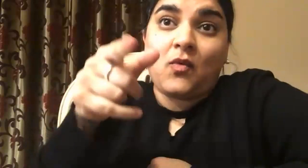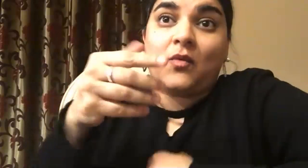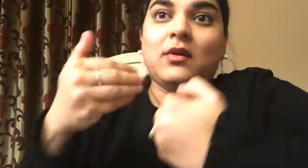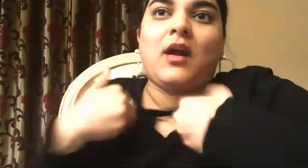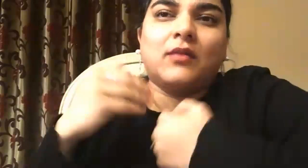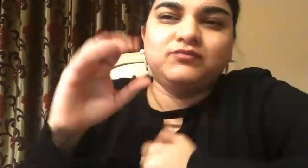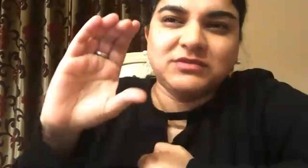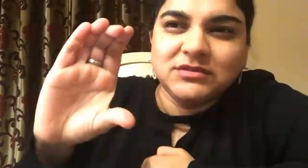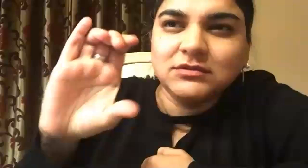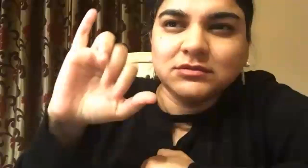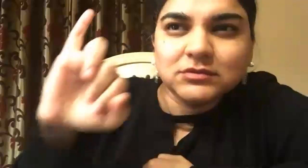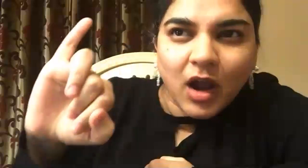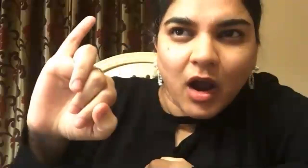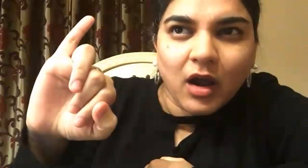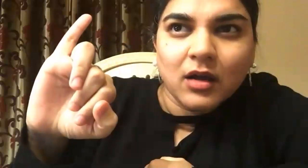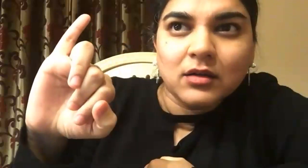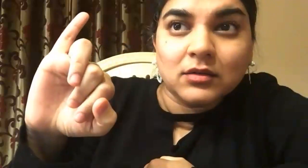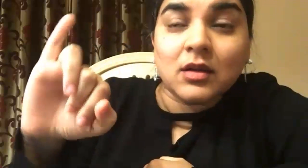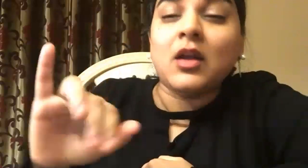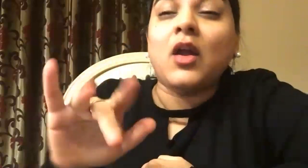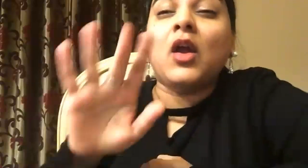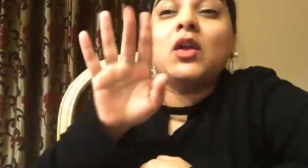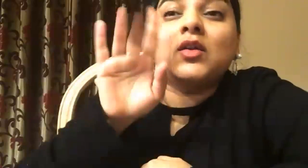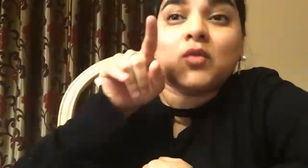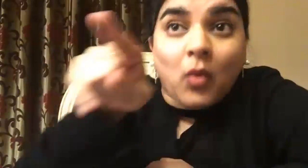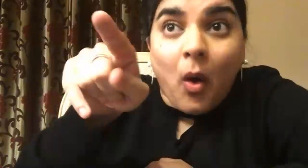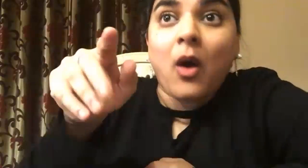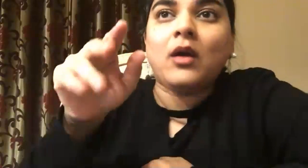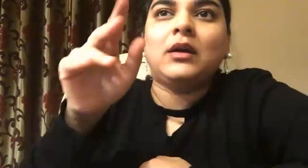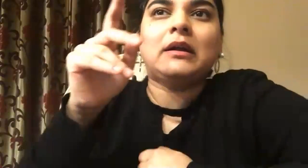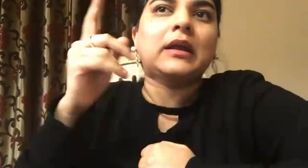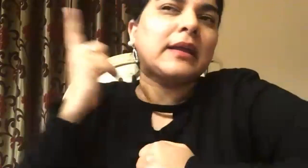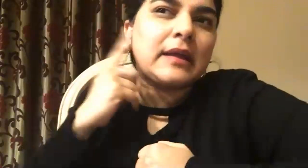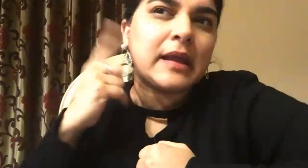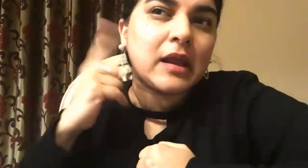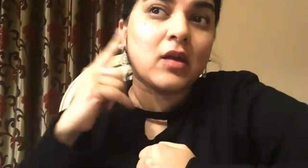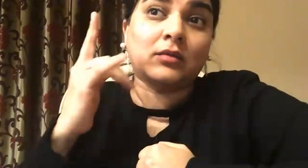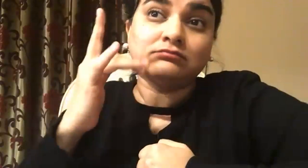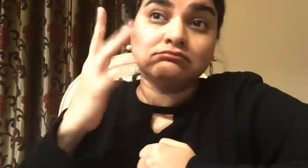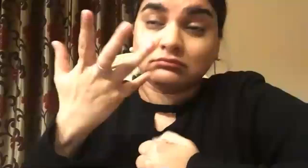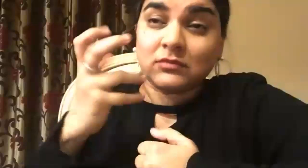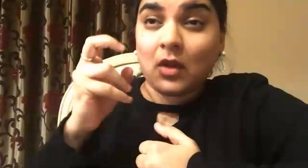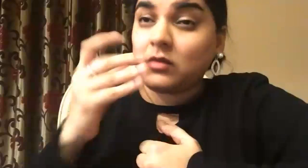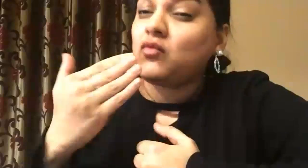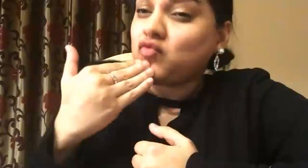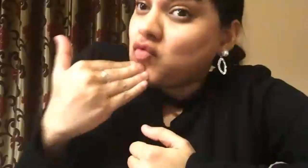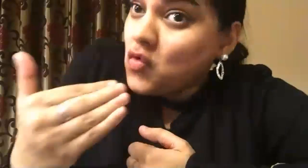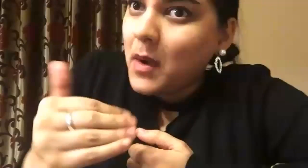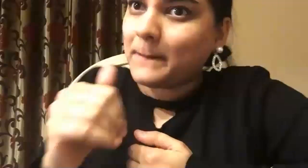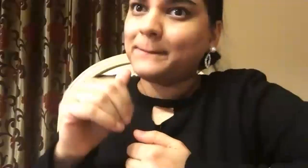So your question, I do actually have a cochlear implant. So the question about cochlear implant, it